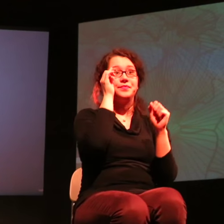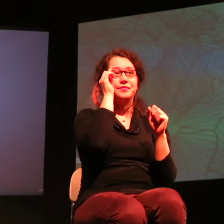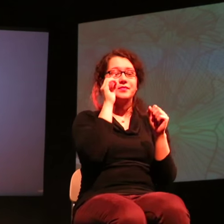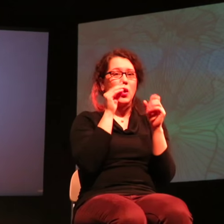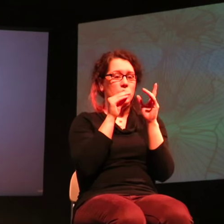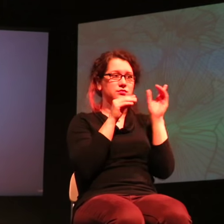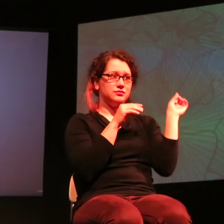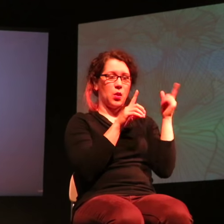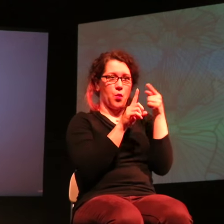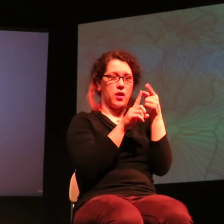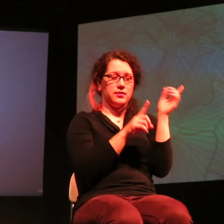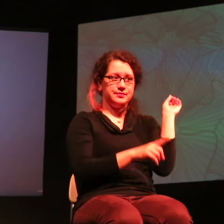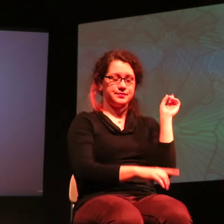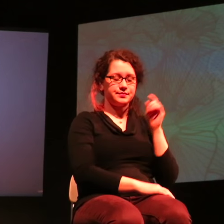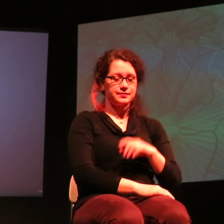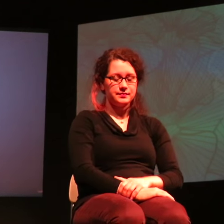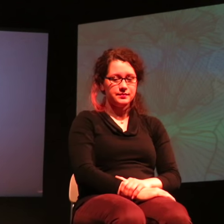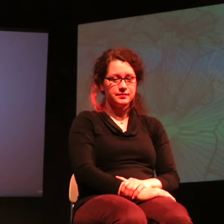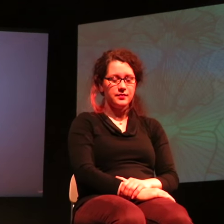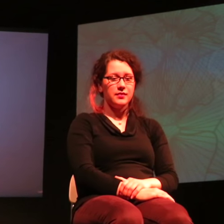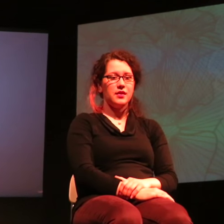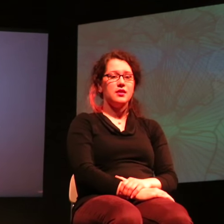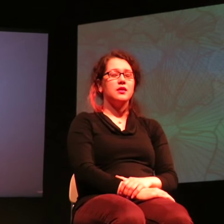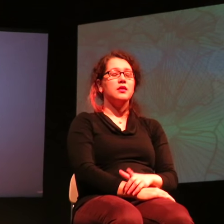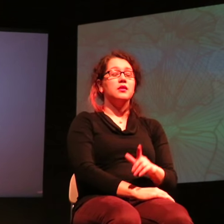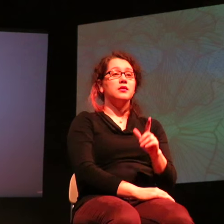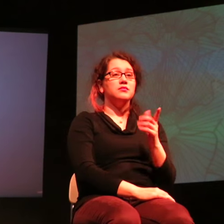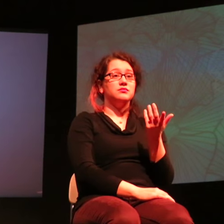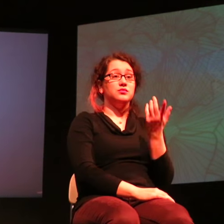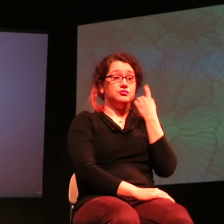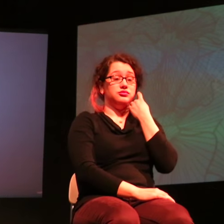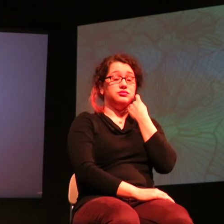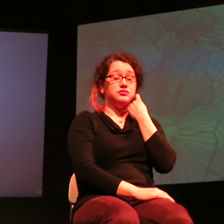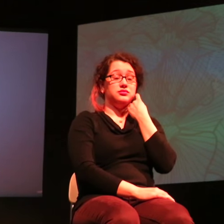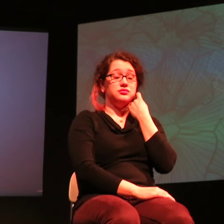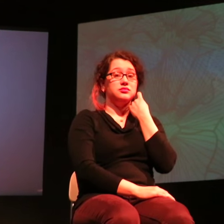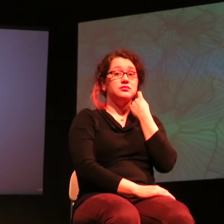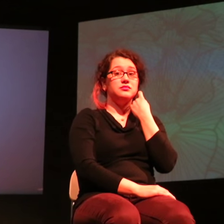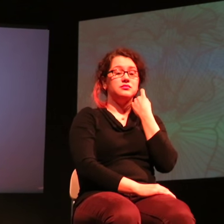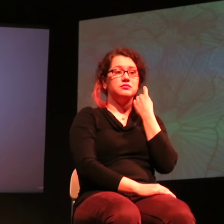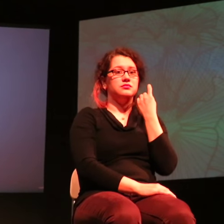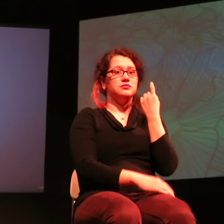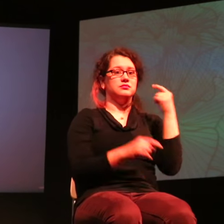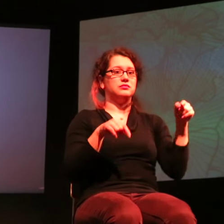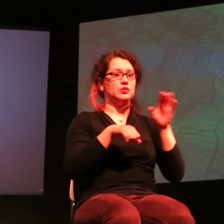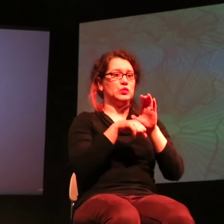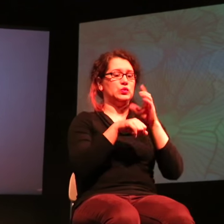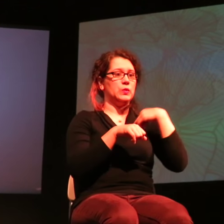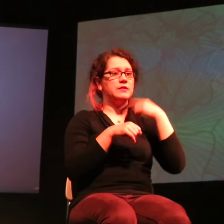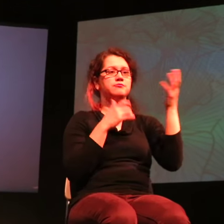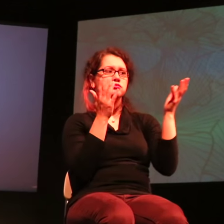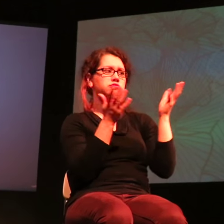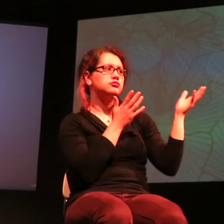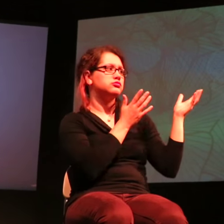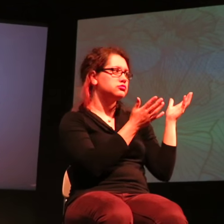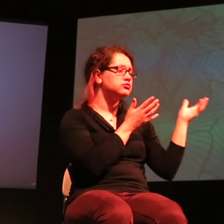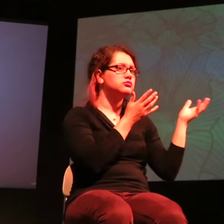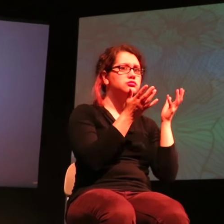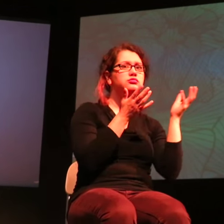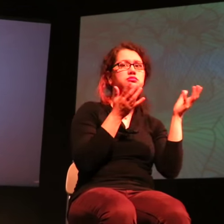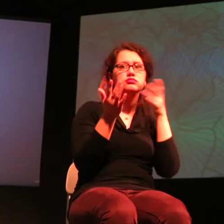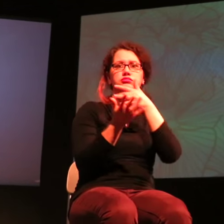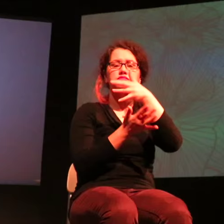one point here, which is that we have been recently having conversations and talking, and we collected